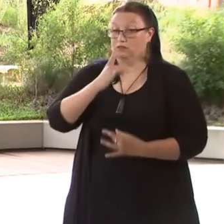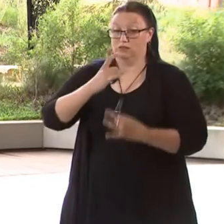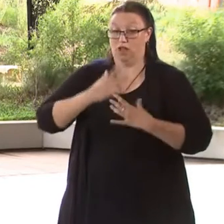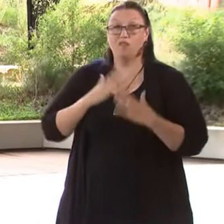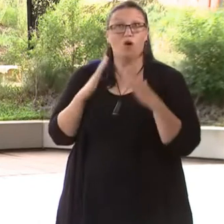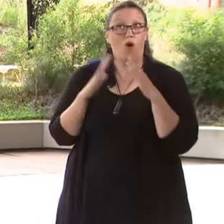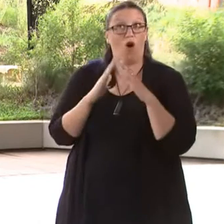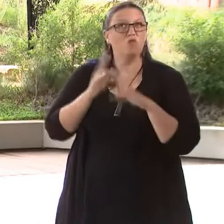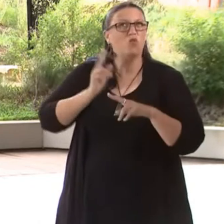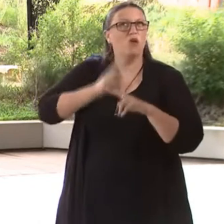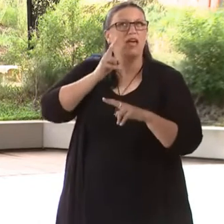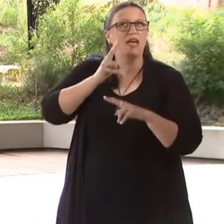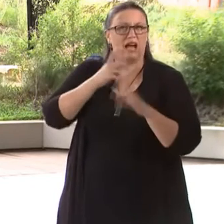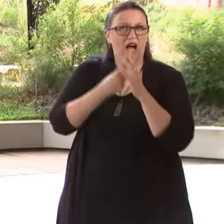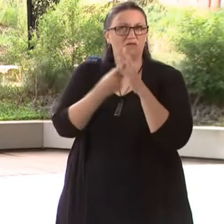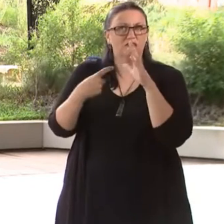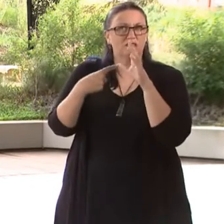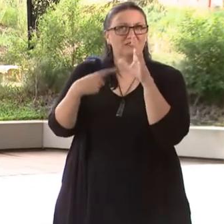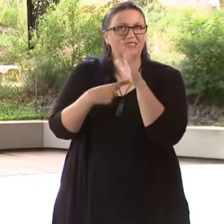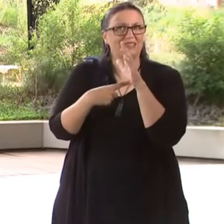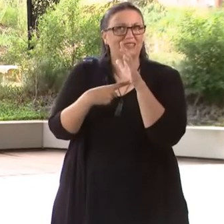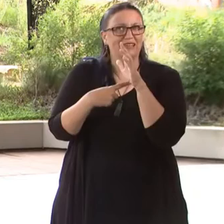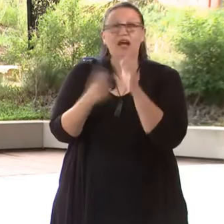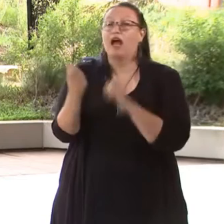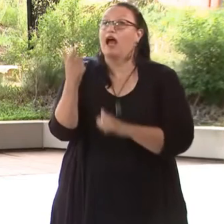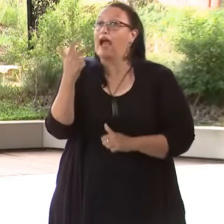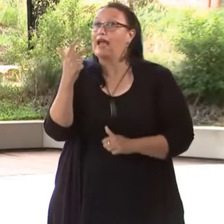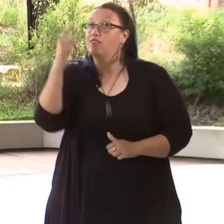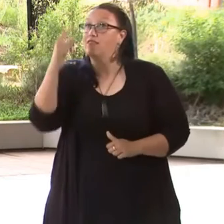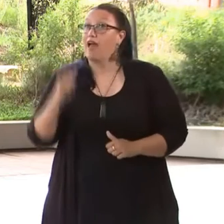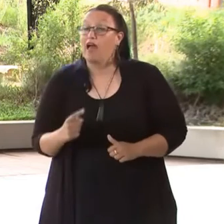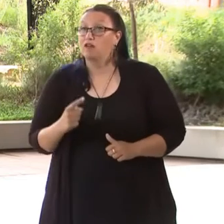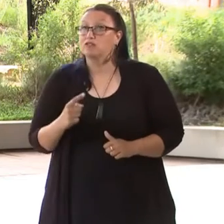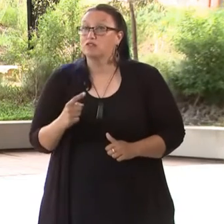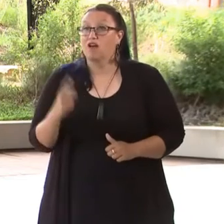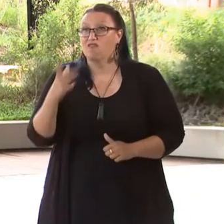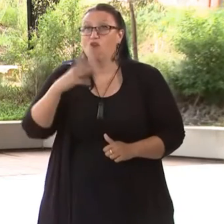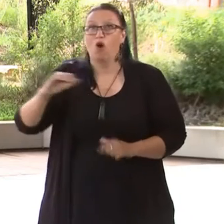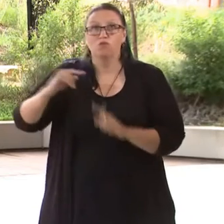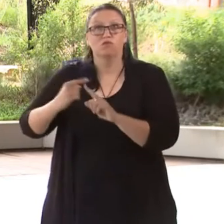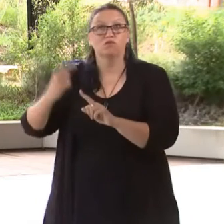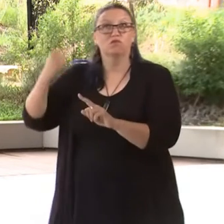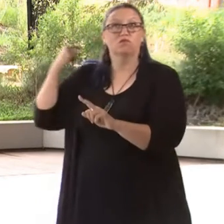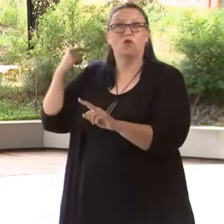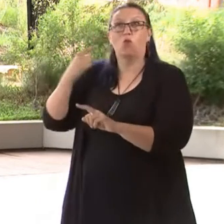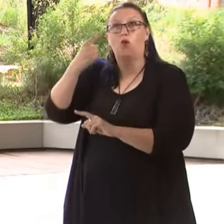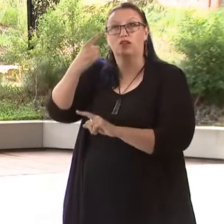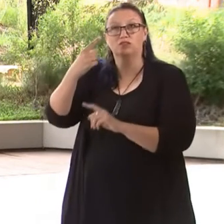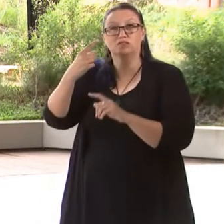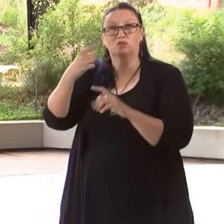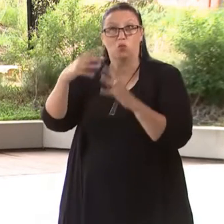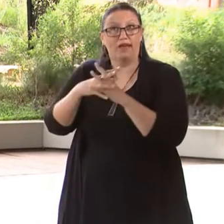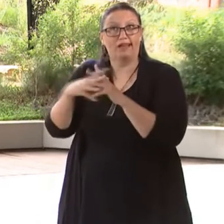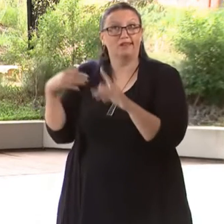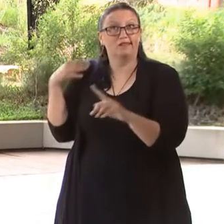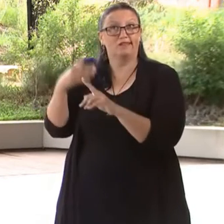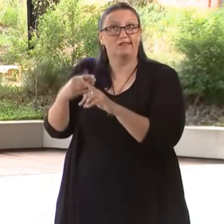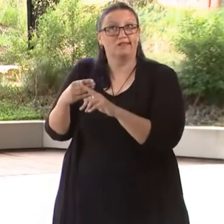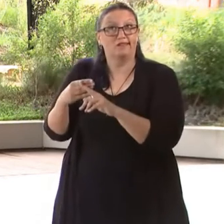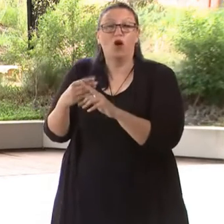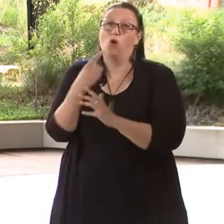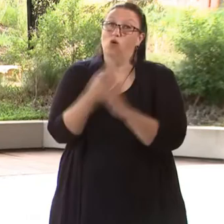and 15 positive RAT tests, we've got 8,774 of these positive tests were from the previous 7